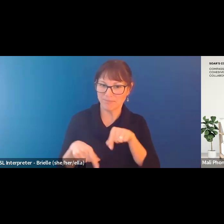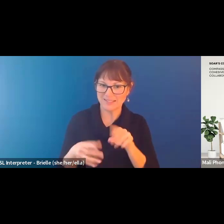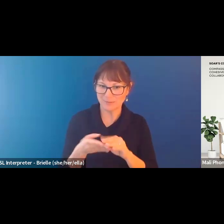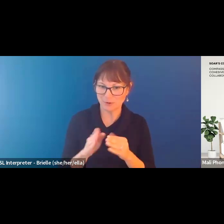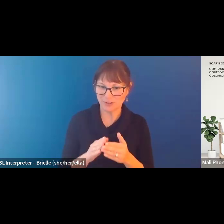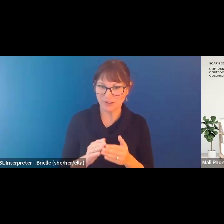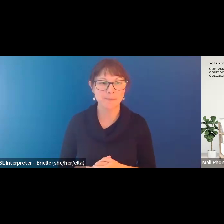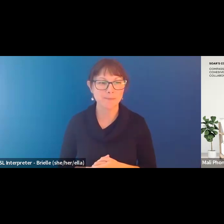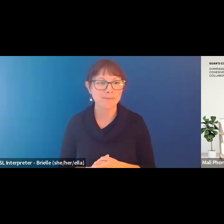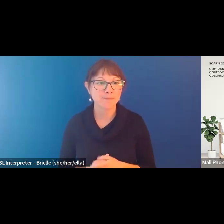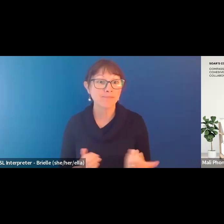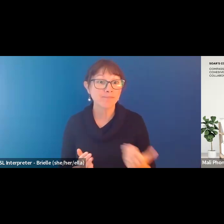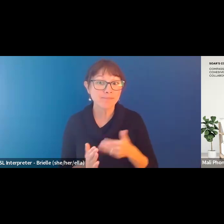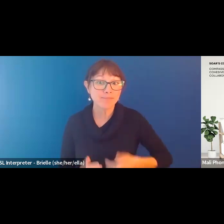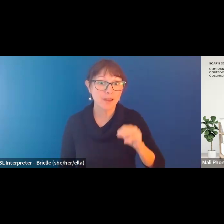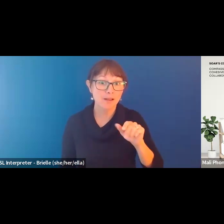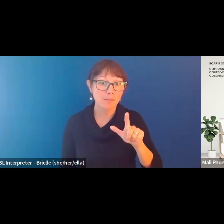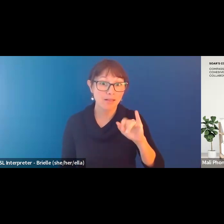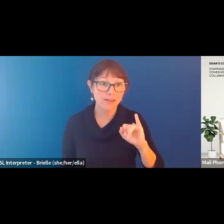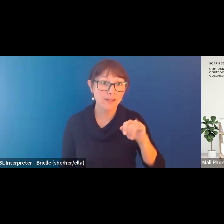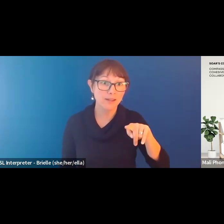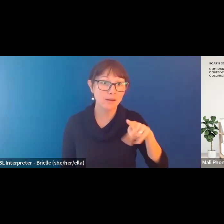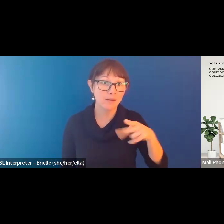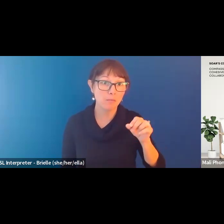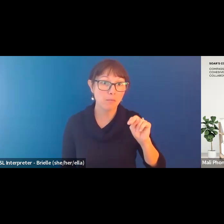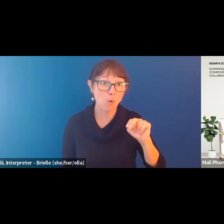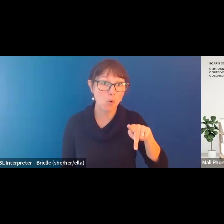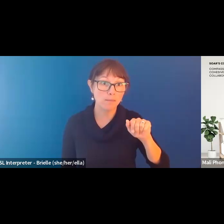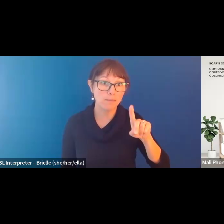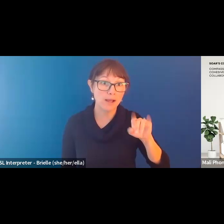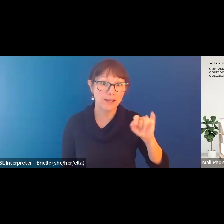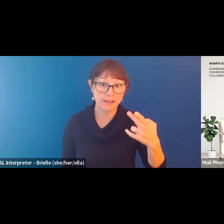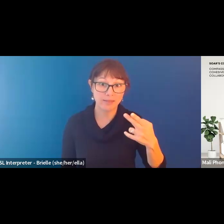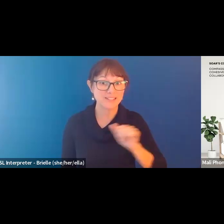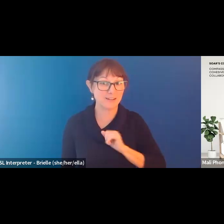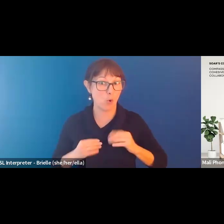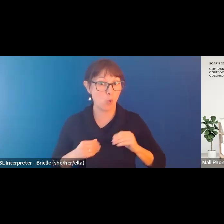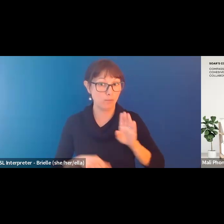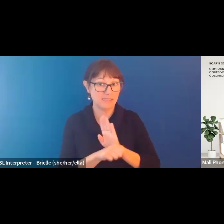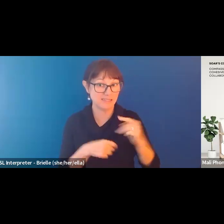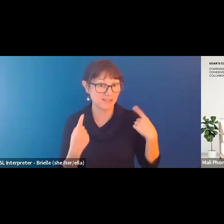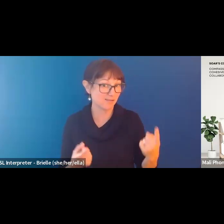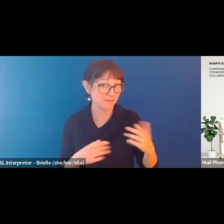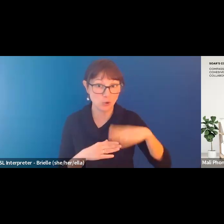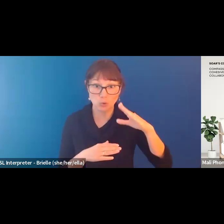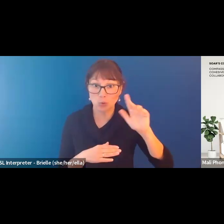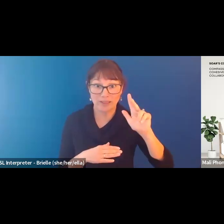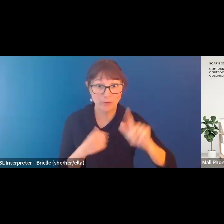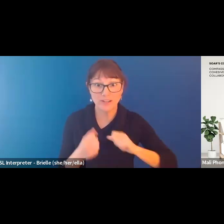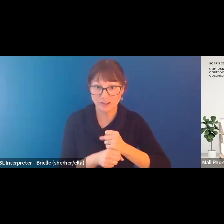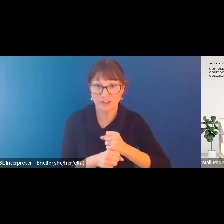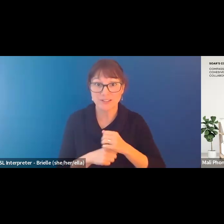community. Again, my name is Mali Phonpadith, and I have been a business owner for over 23